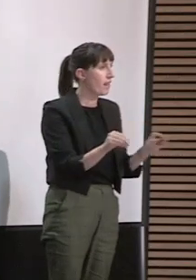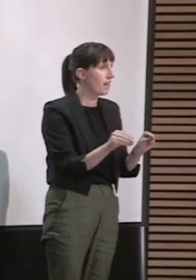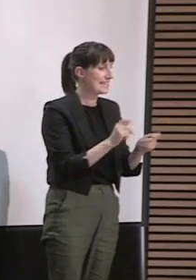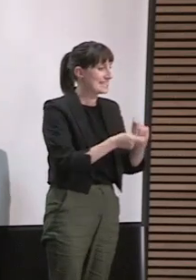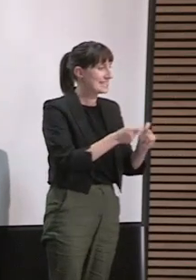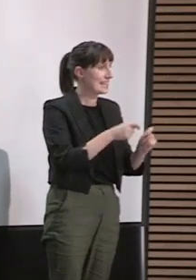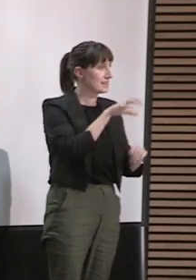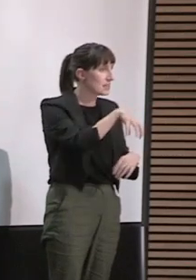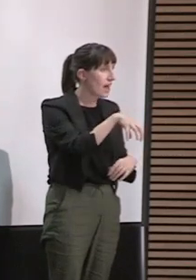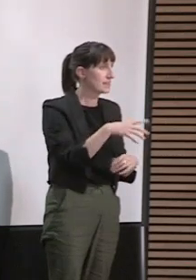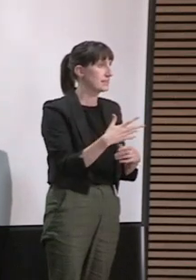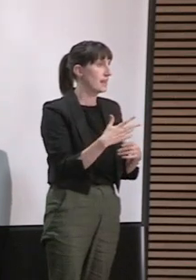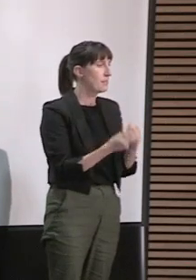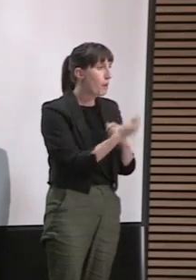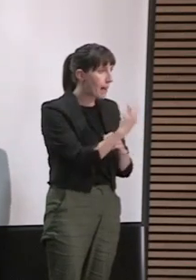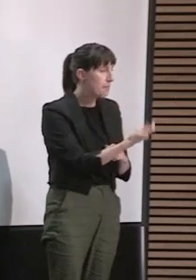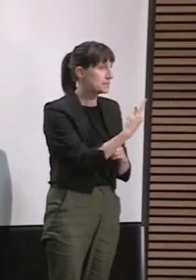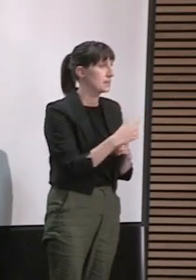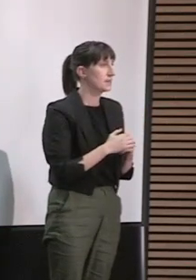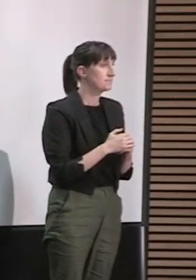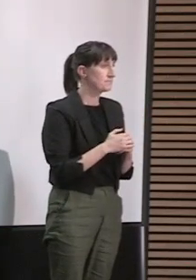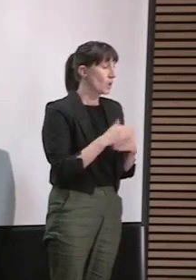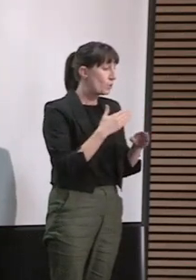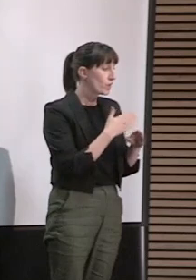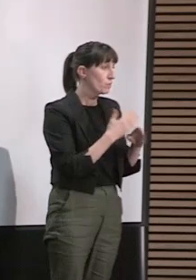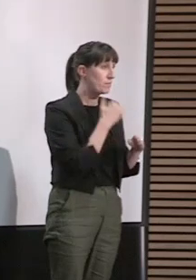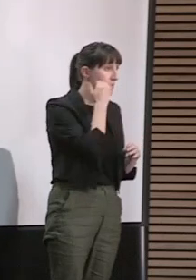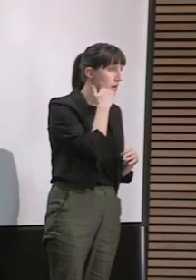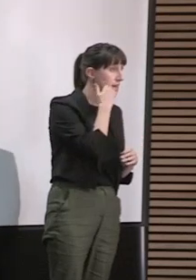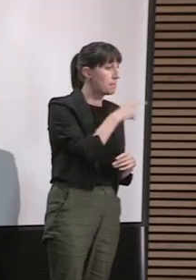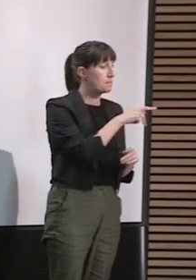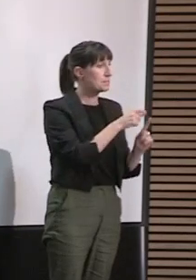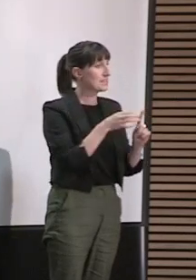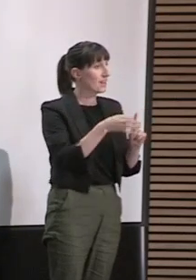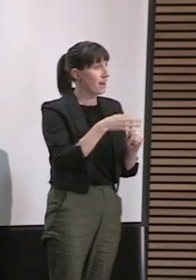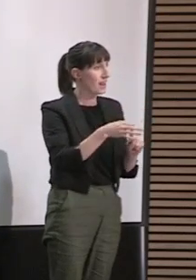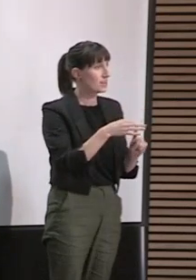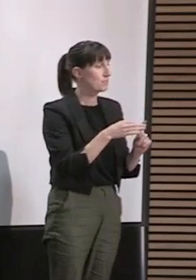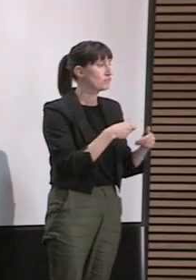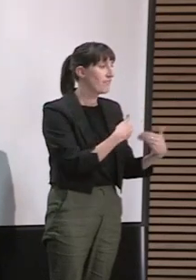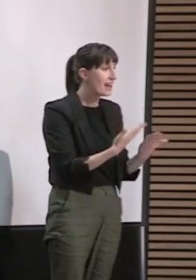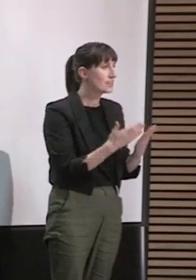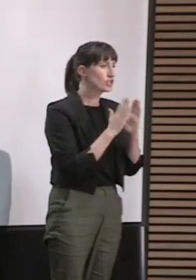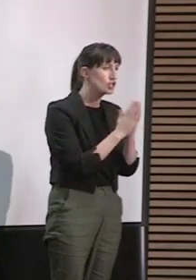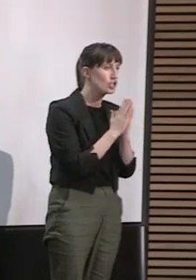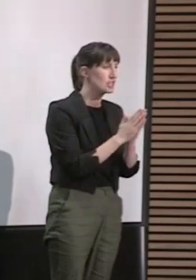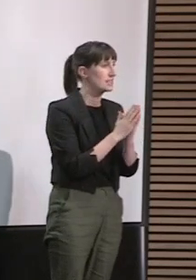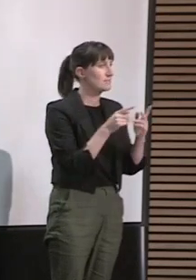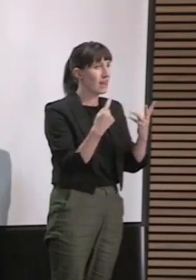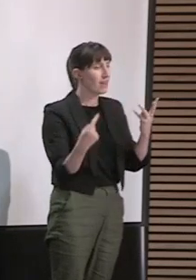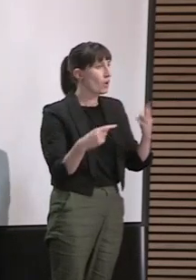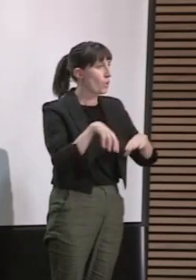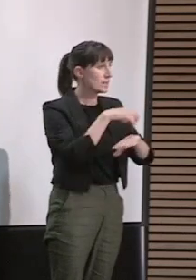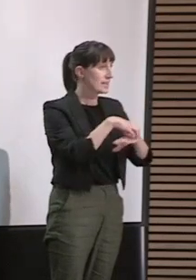community coverage. They're actively working with Māori and Pacific health providers and with churches and other community organisations to